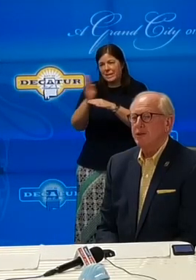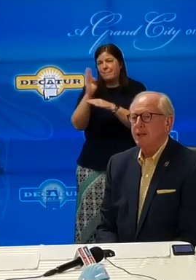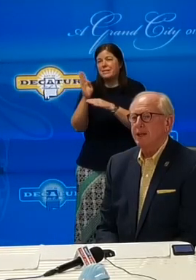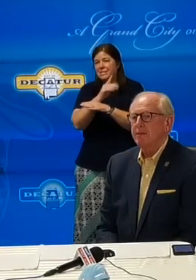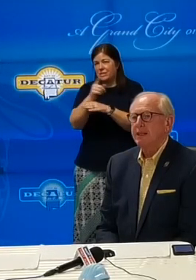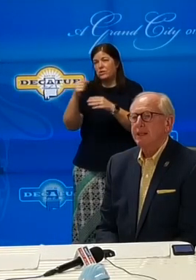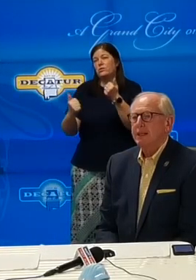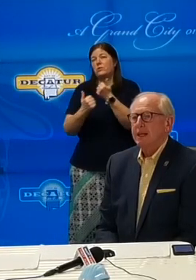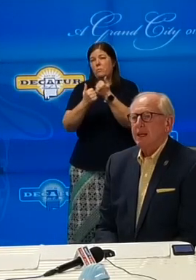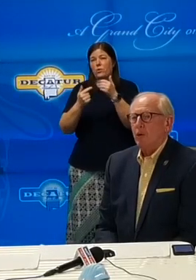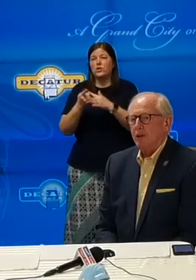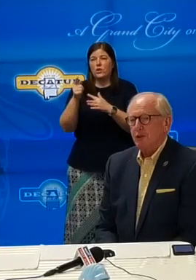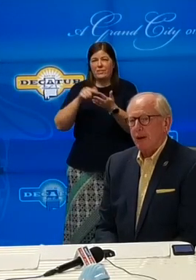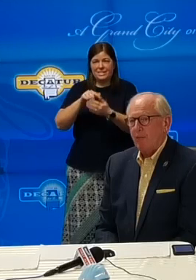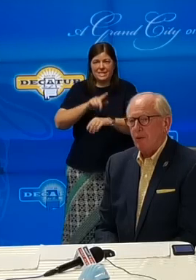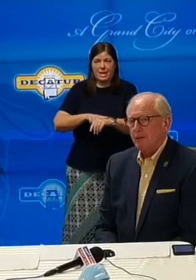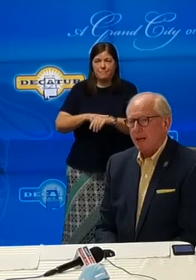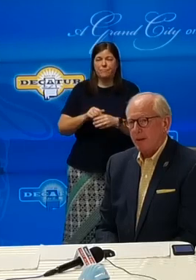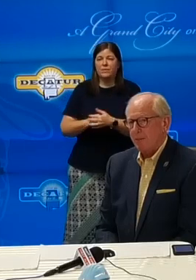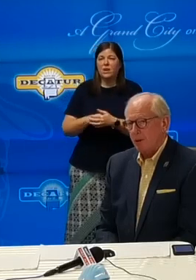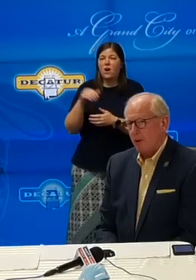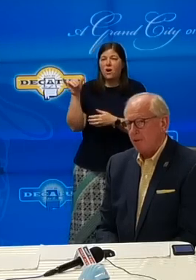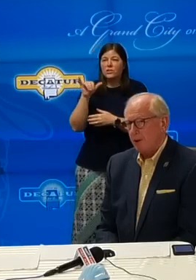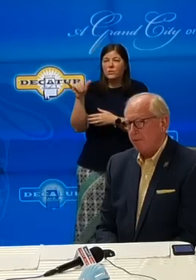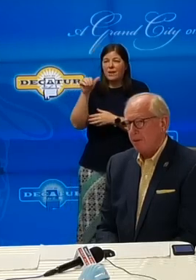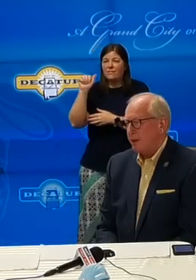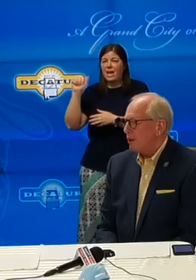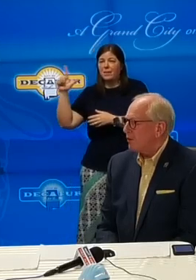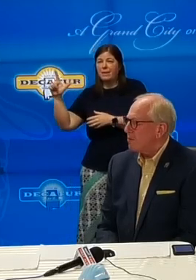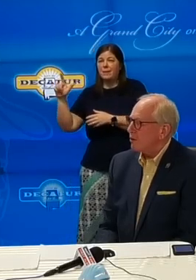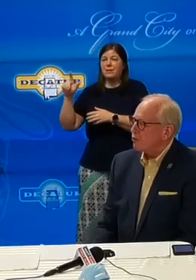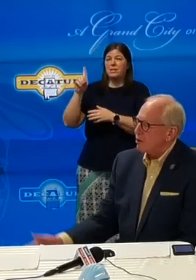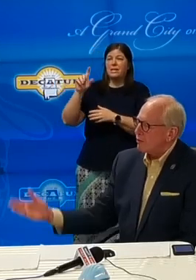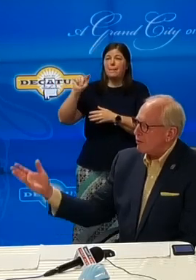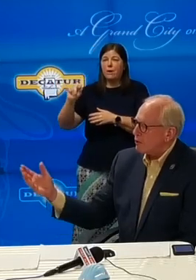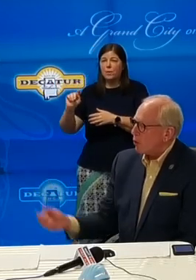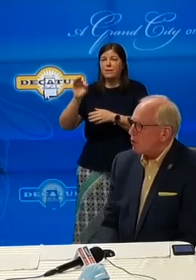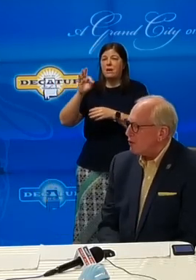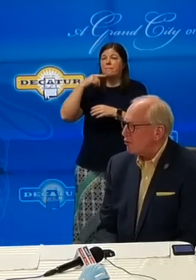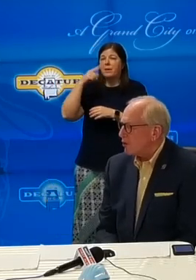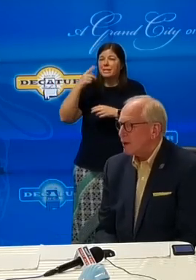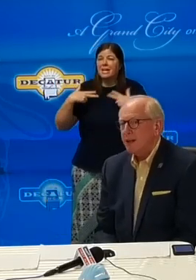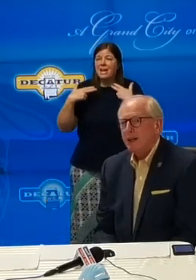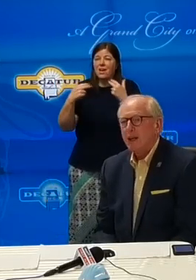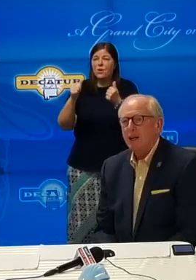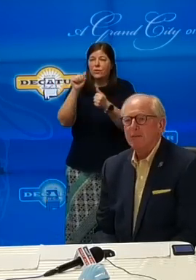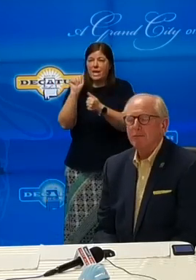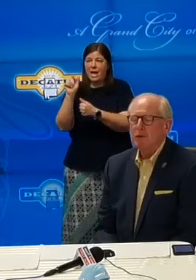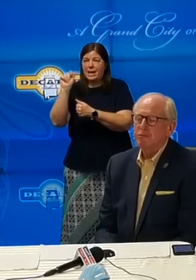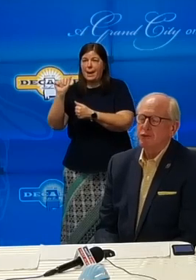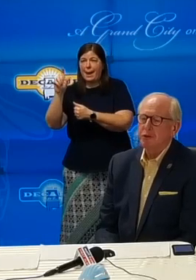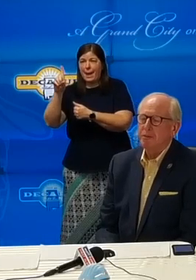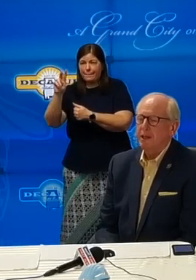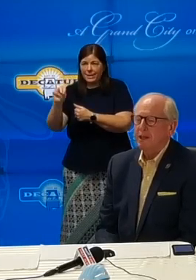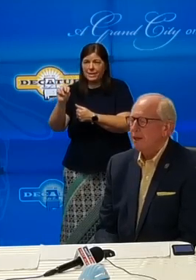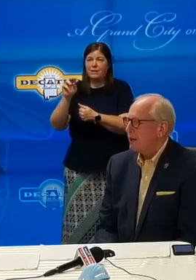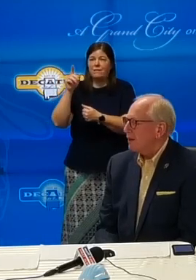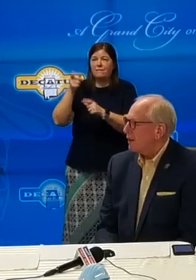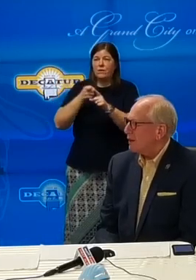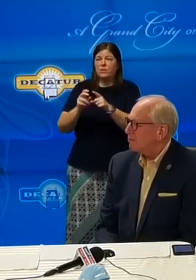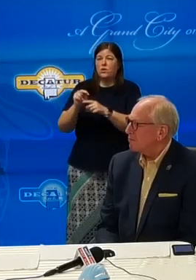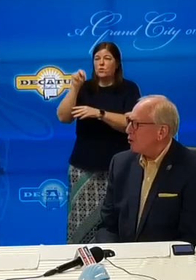during this time. We also have with us Alabama Department of Public Health Administrator from the Northern District. Should